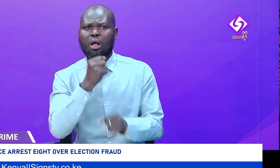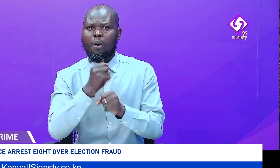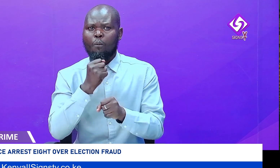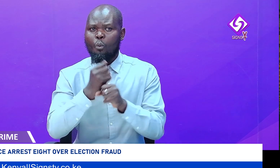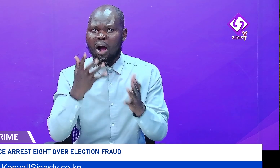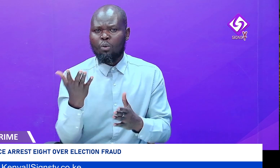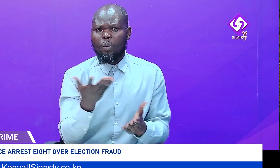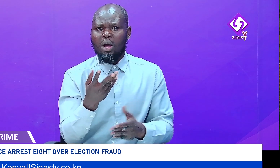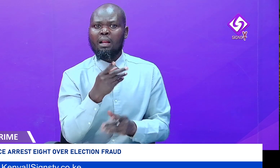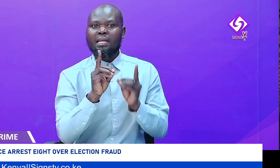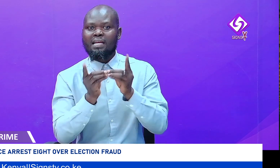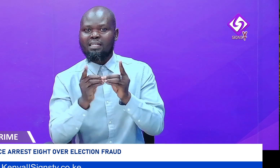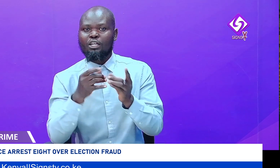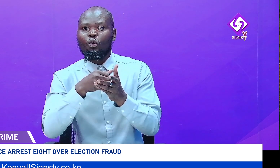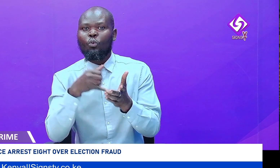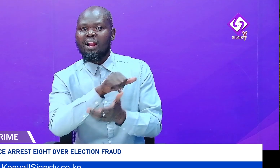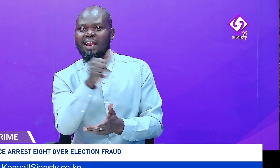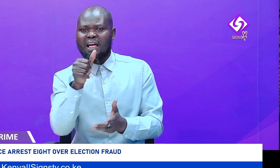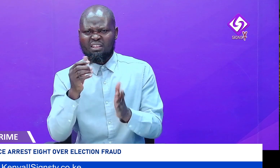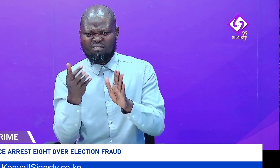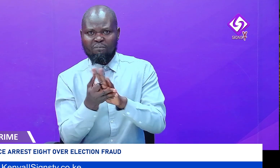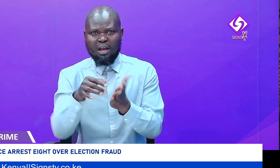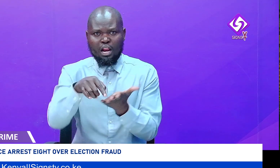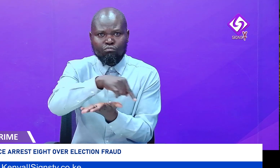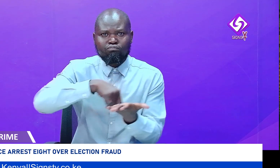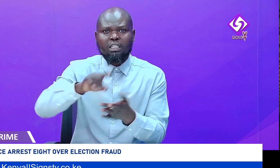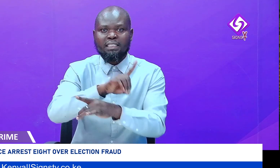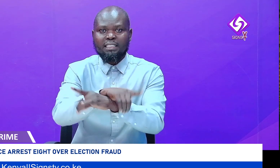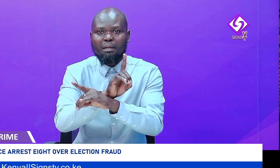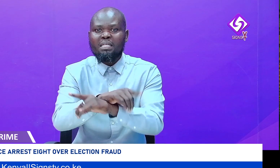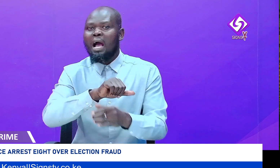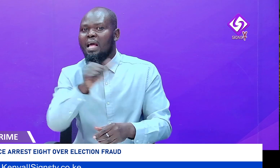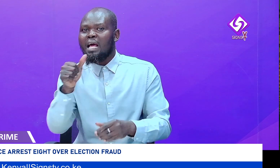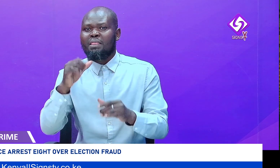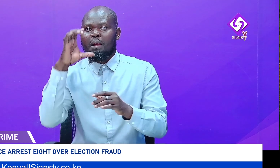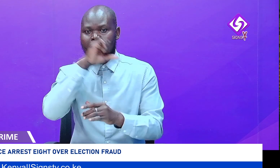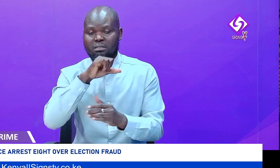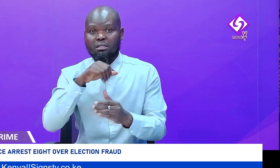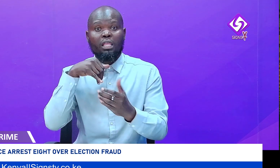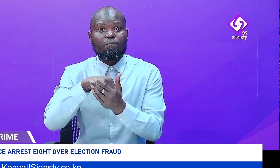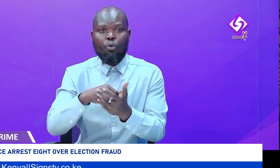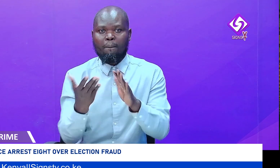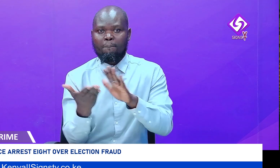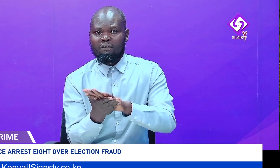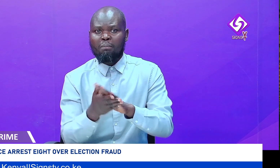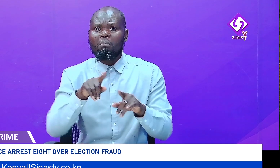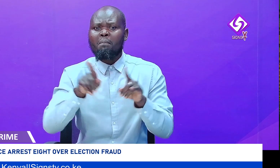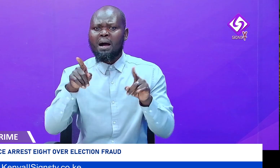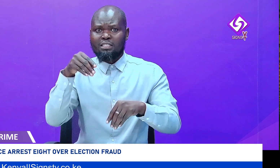General Marilyn Yolamu said the suspects, who worked as data entry